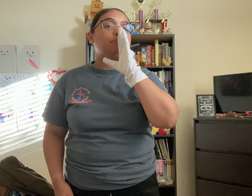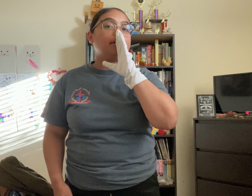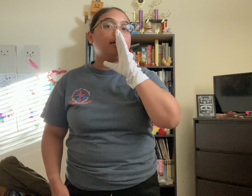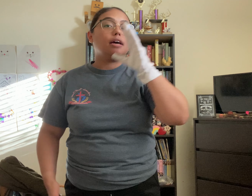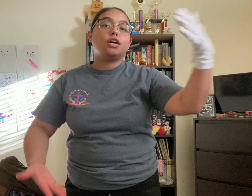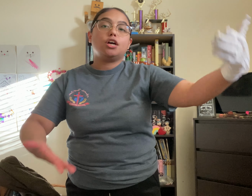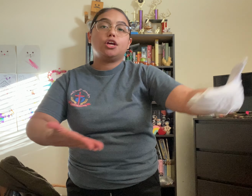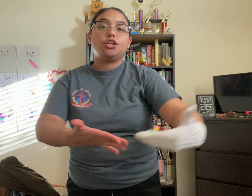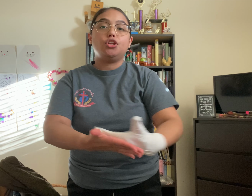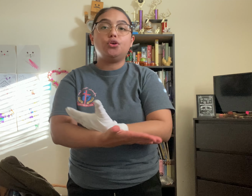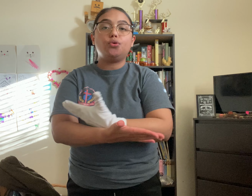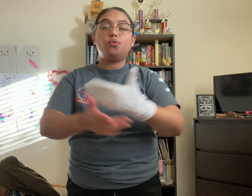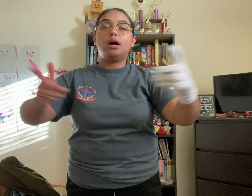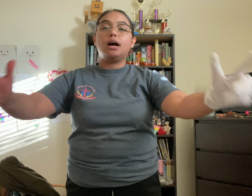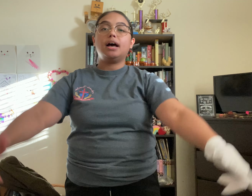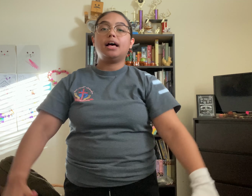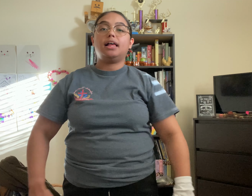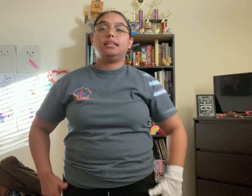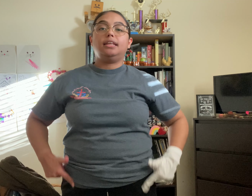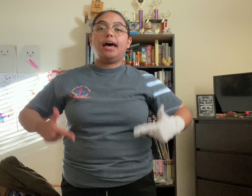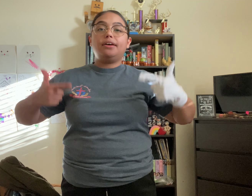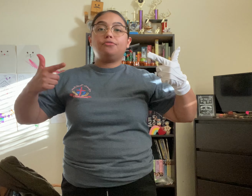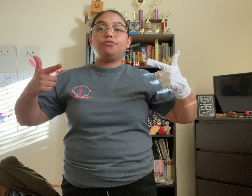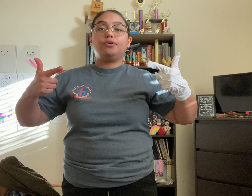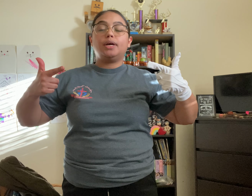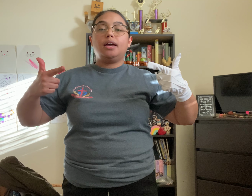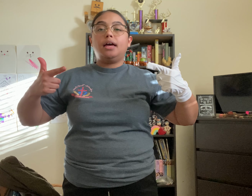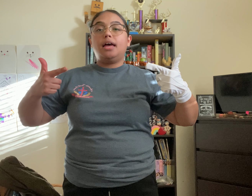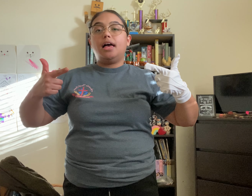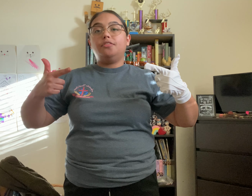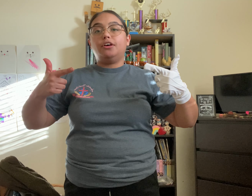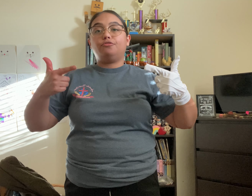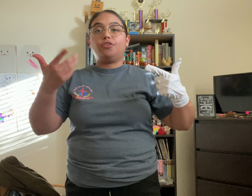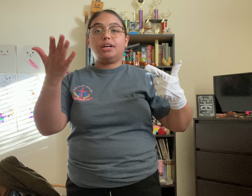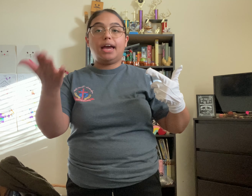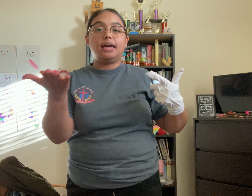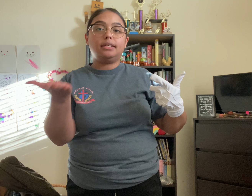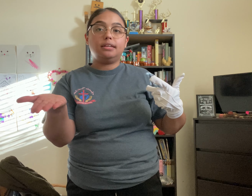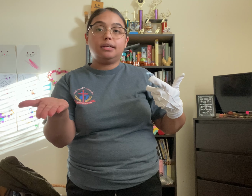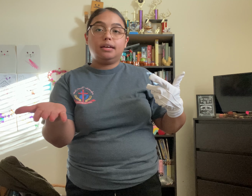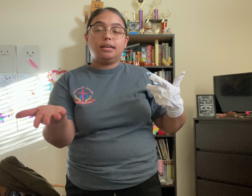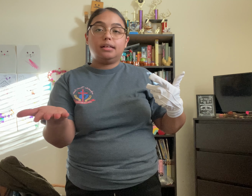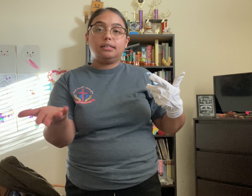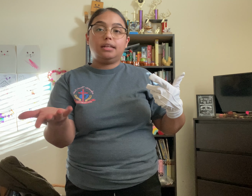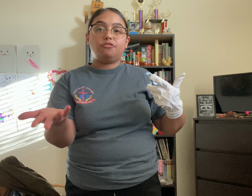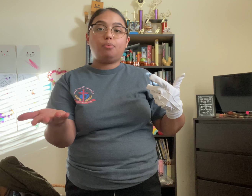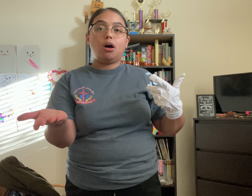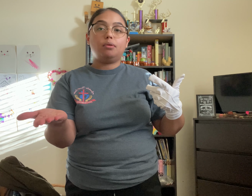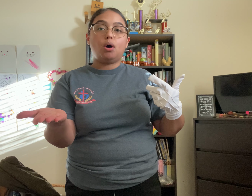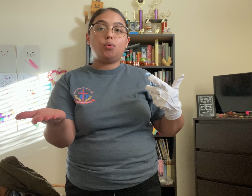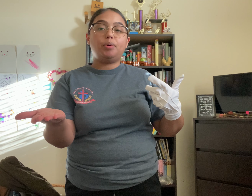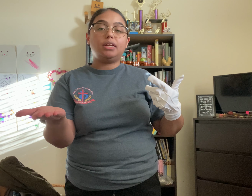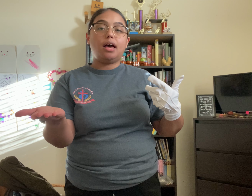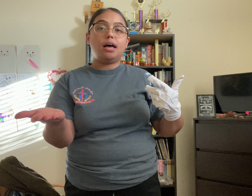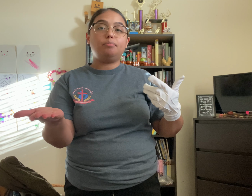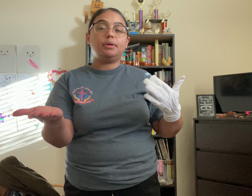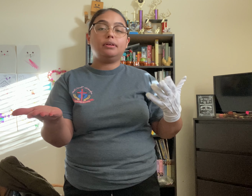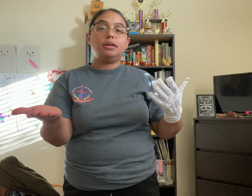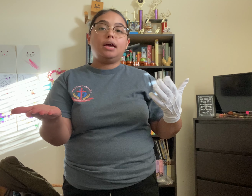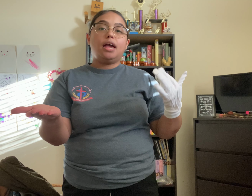speak new life. And then for again, left palm open and up, and